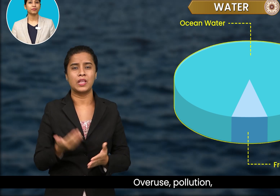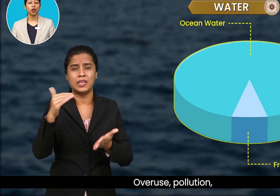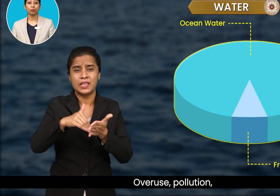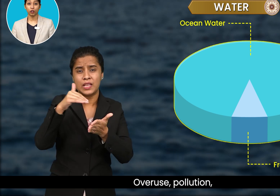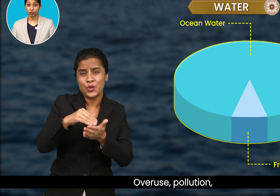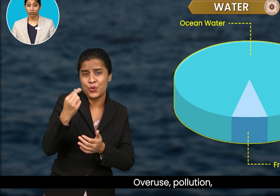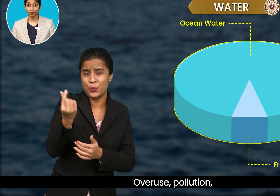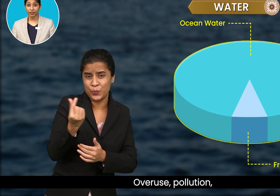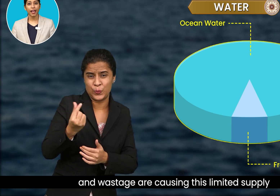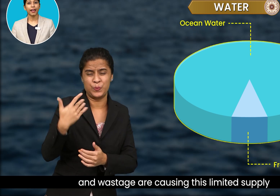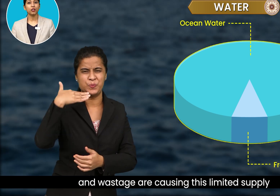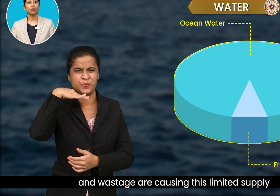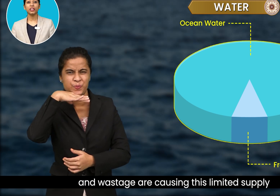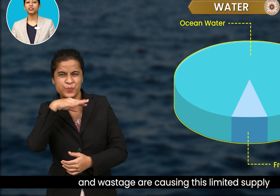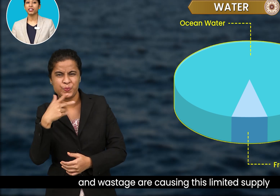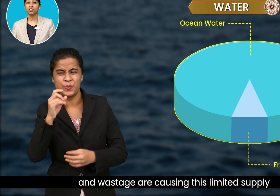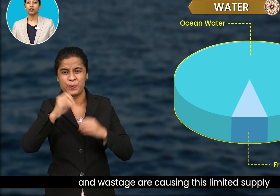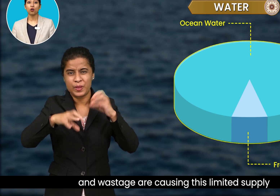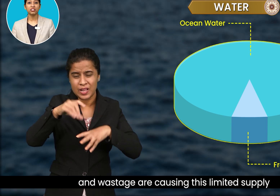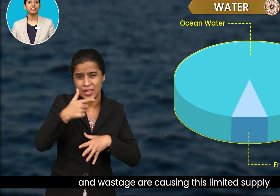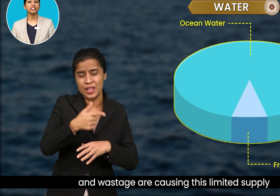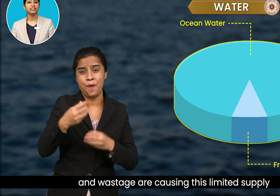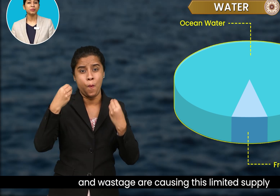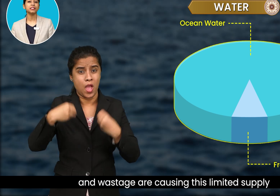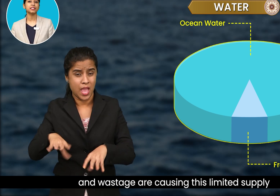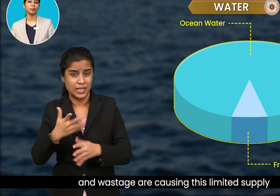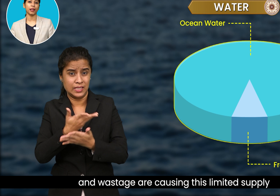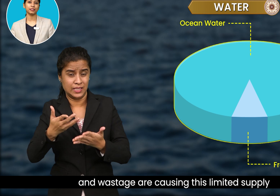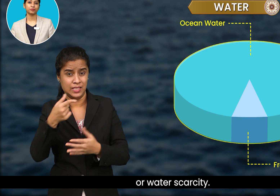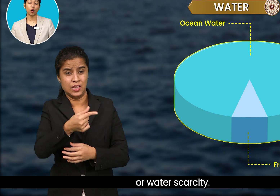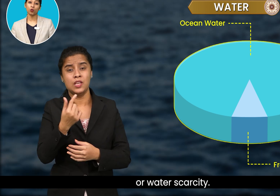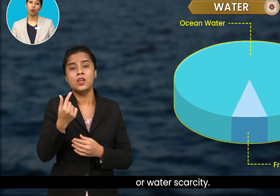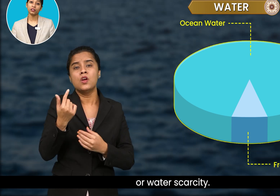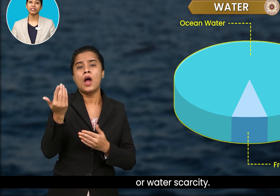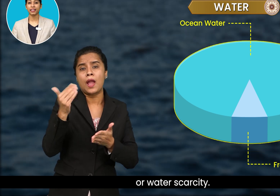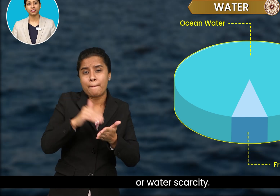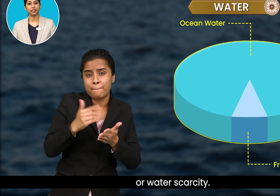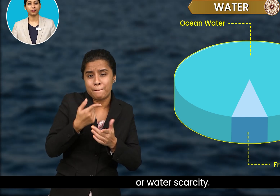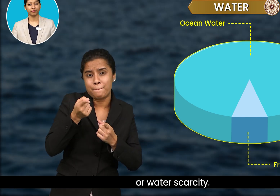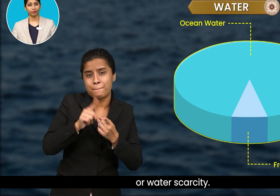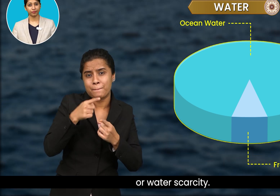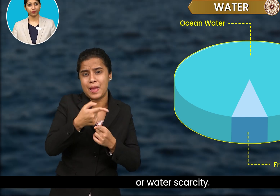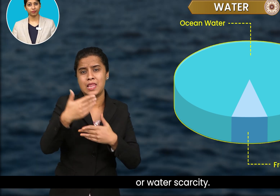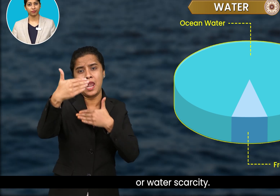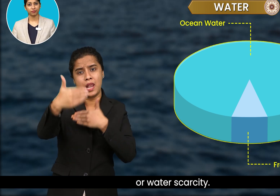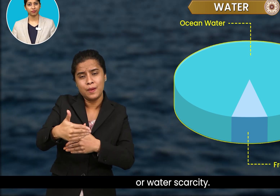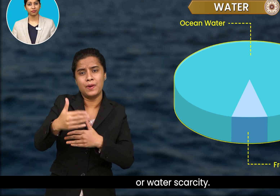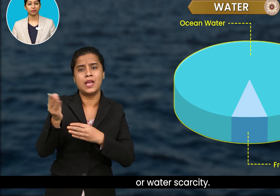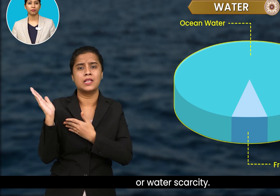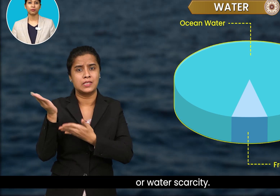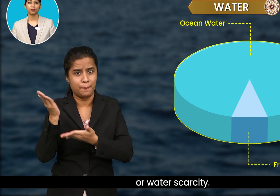Overuse, pollution, and wastage are causing this limited supply or water scarcity.